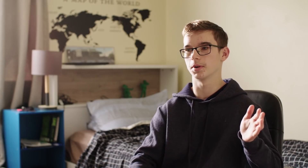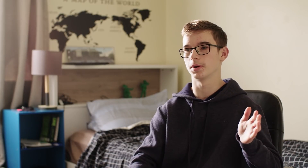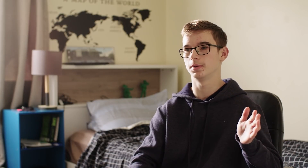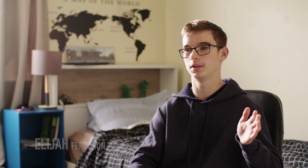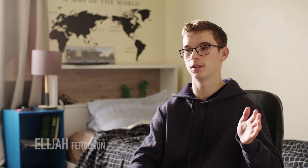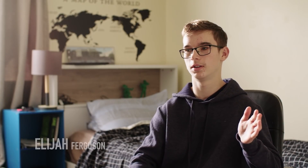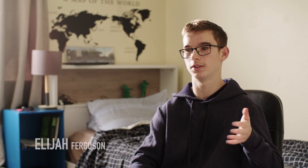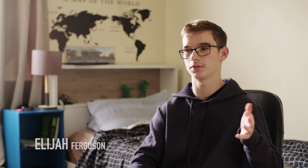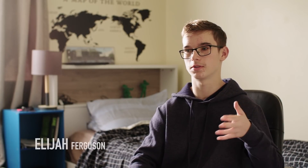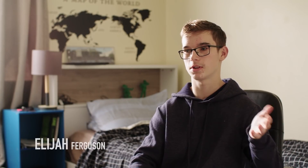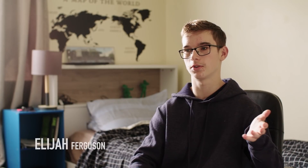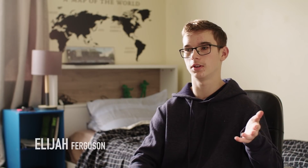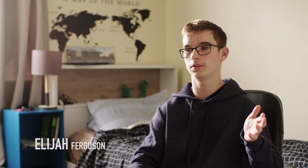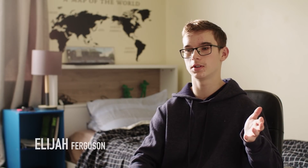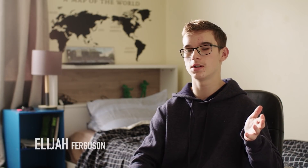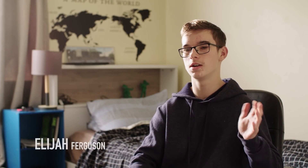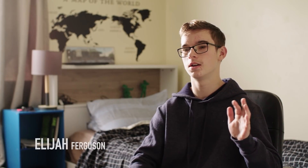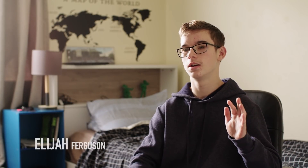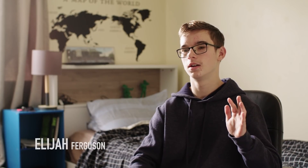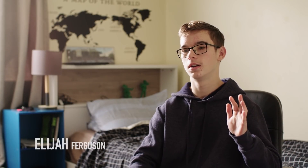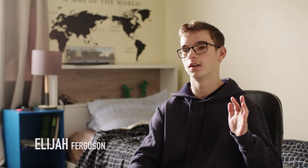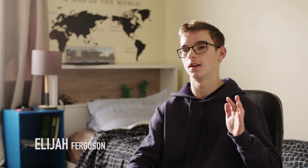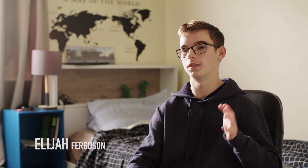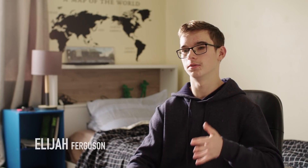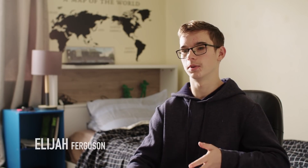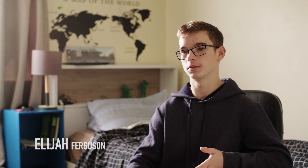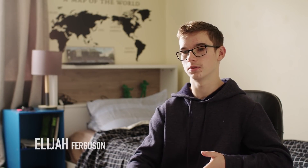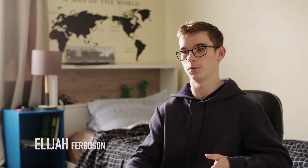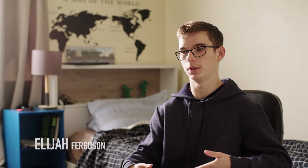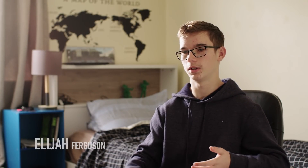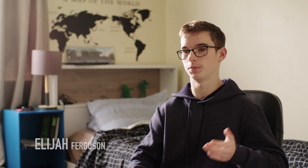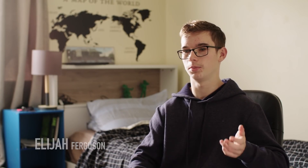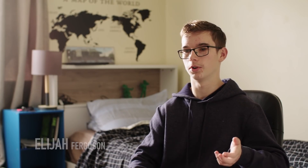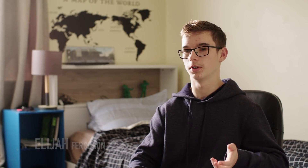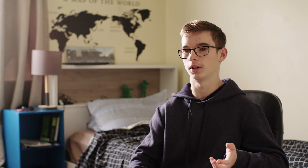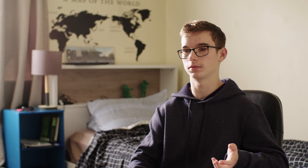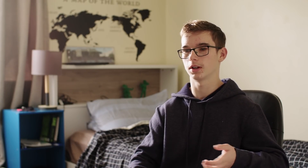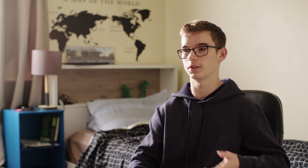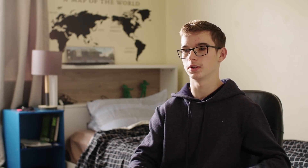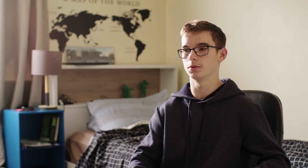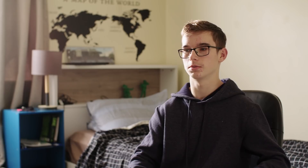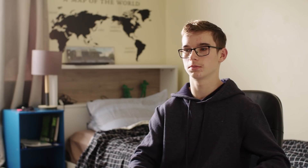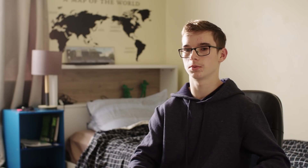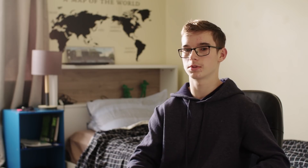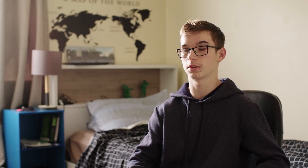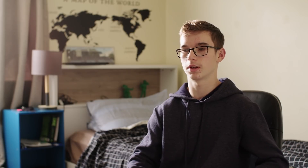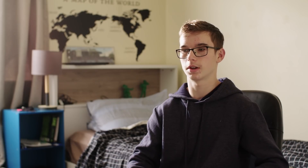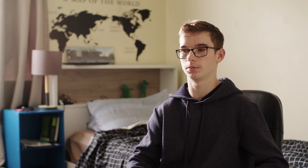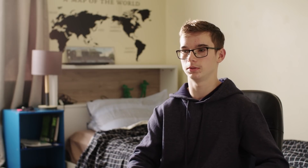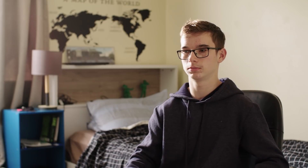mum. If secretly even. And then, but normally like when we're at like having dinner or something like that, we